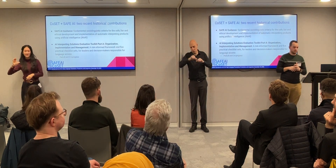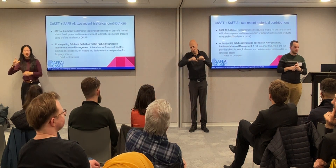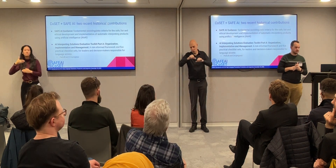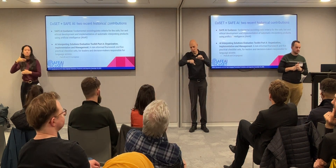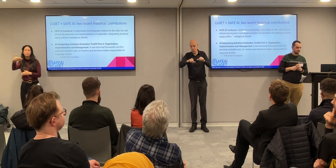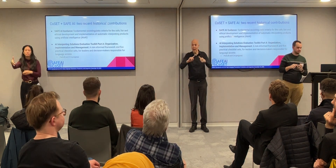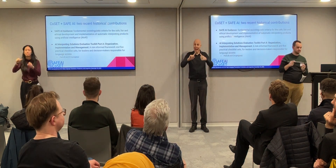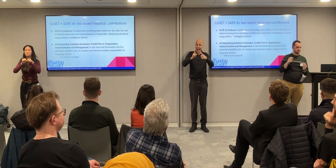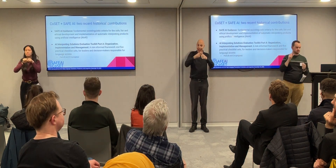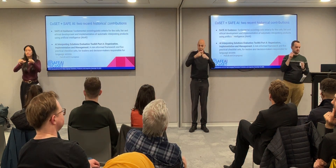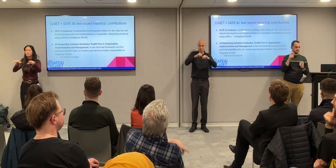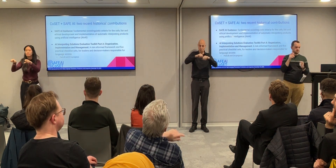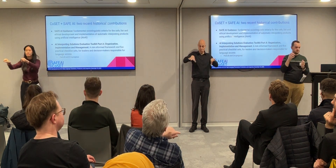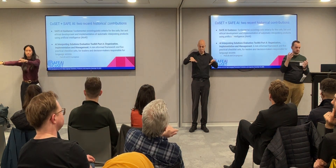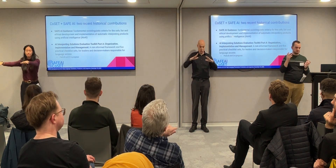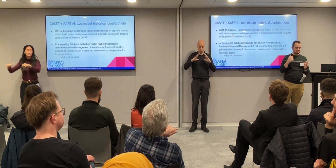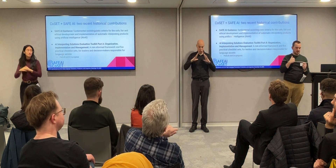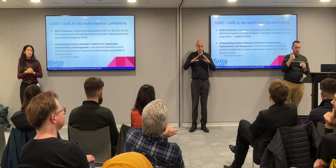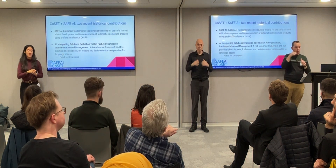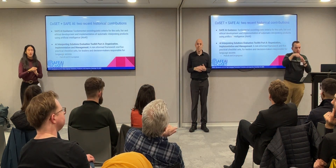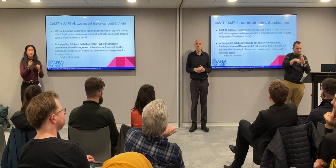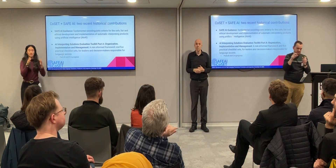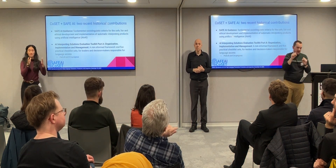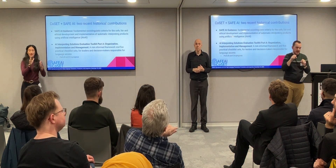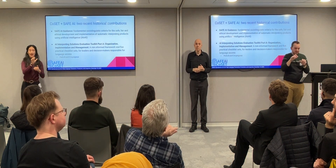A, though, is out and ready.